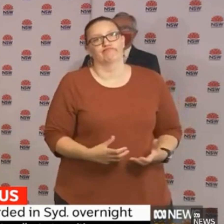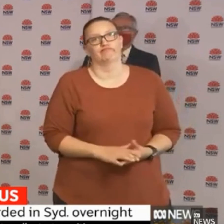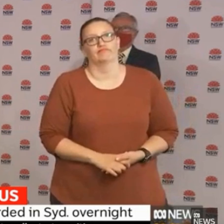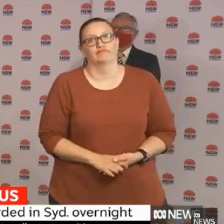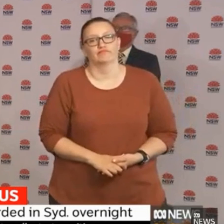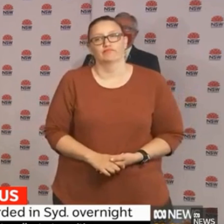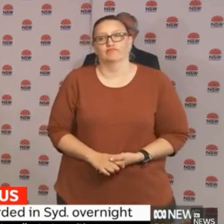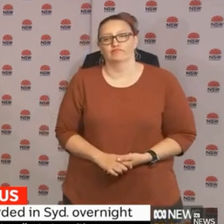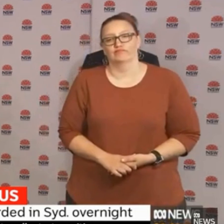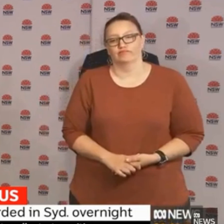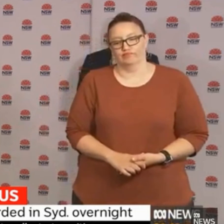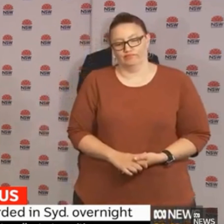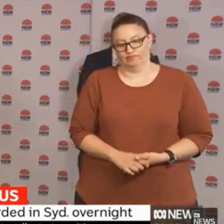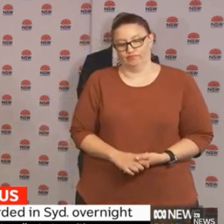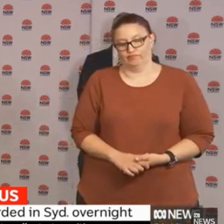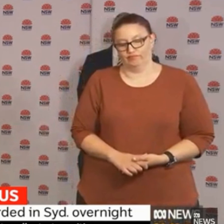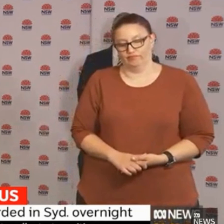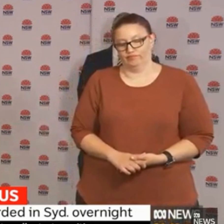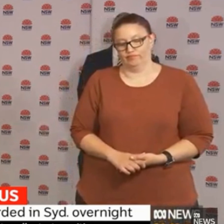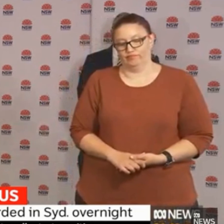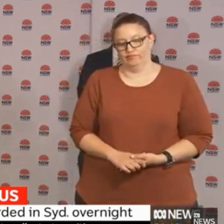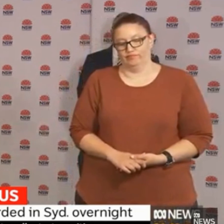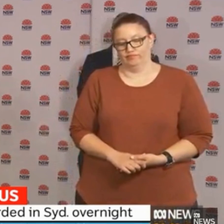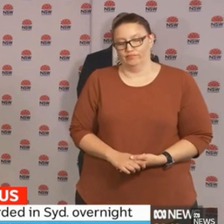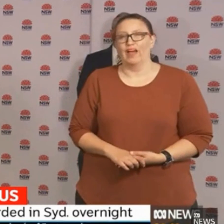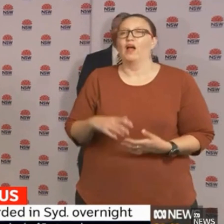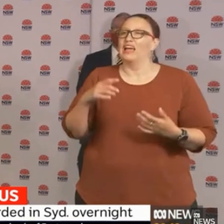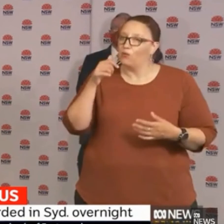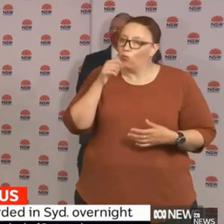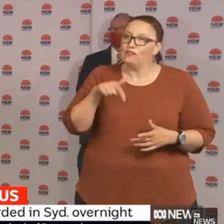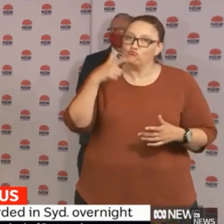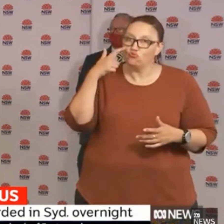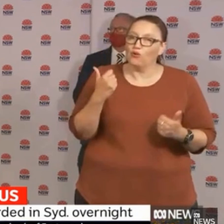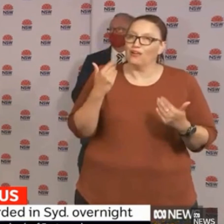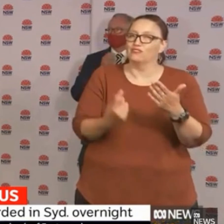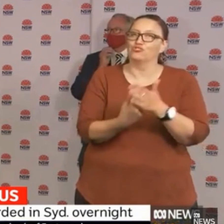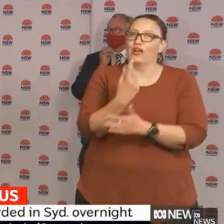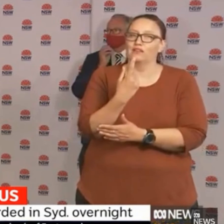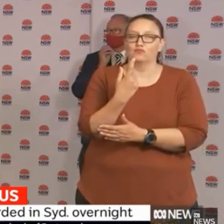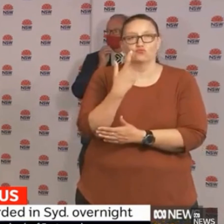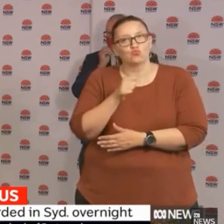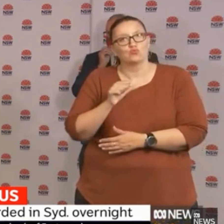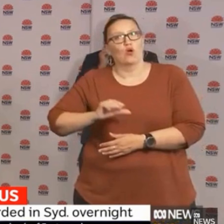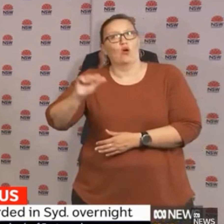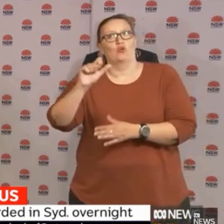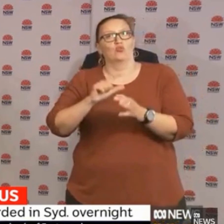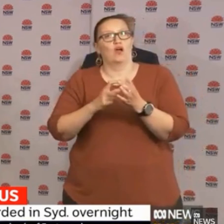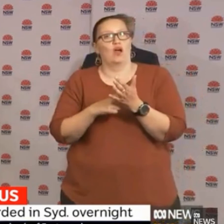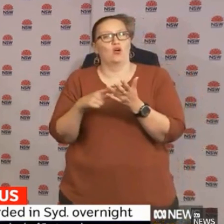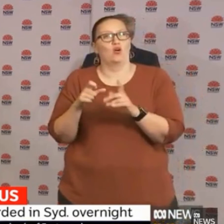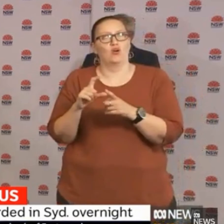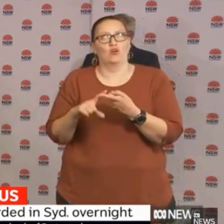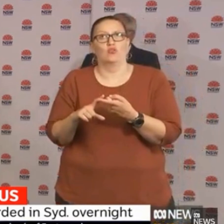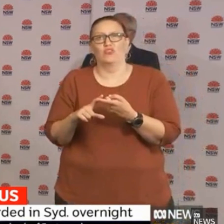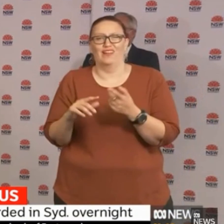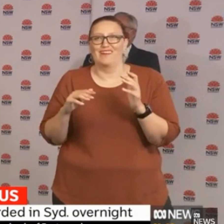inaccuracy or the lack of consistency compared to the Service New South Wales app is too much. The gap is too big, which is why now we need everybody on the Service New